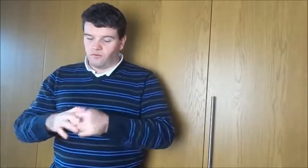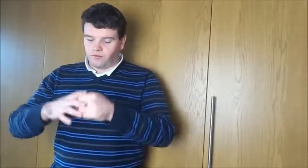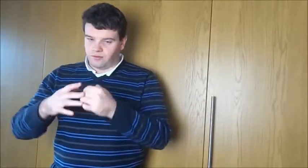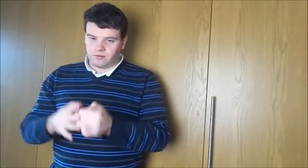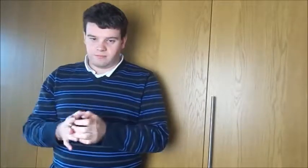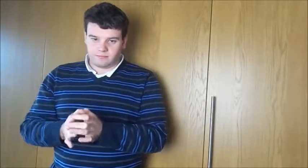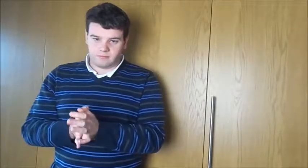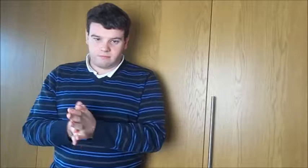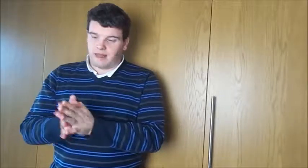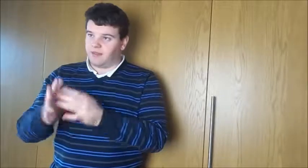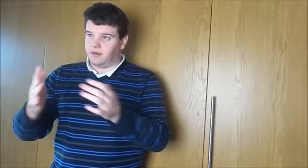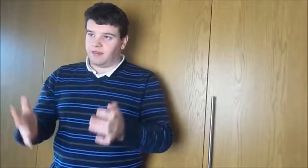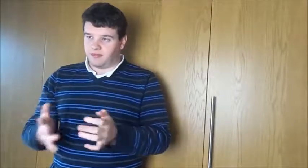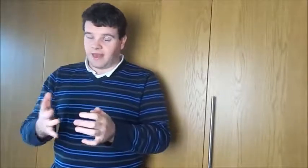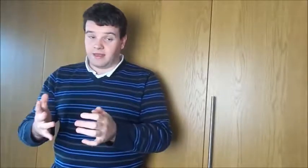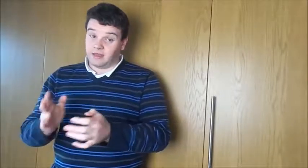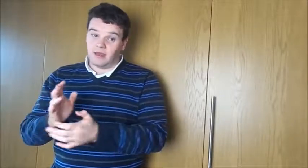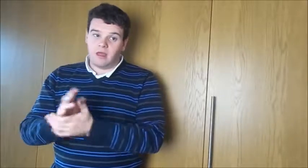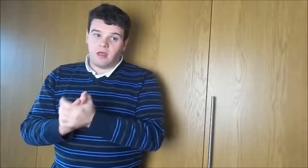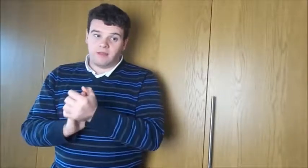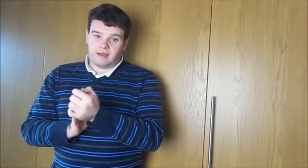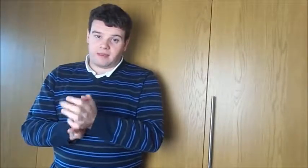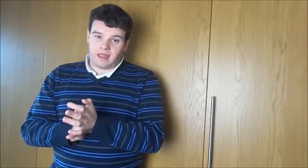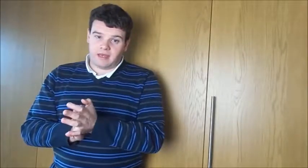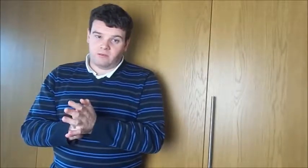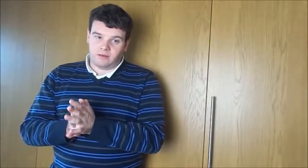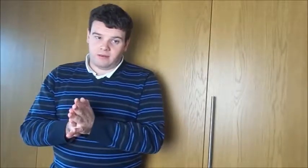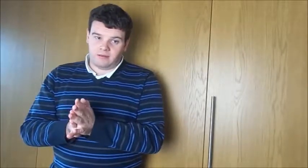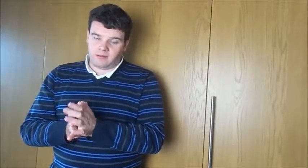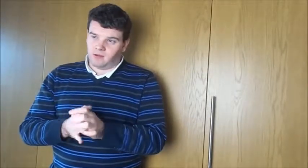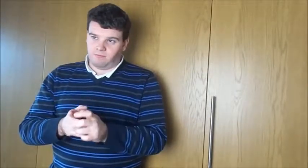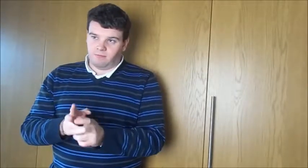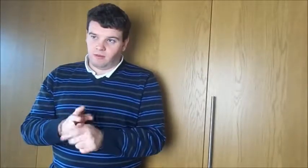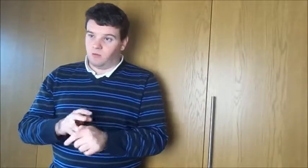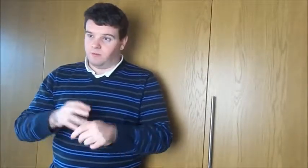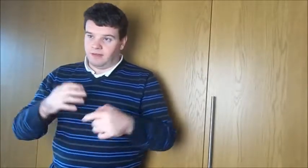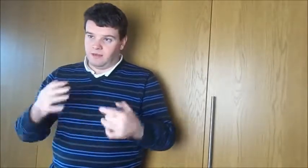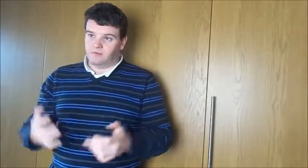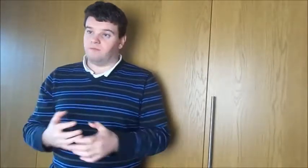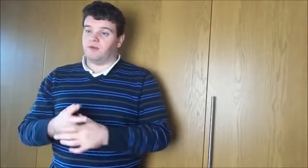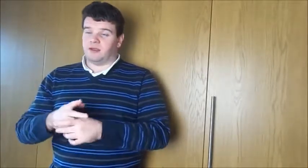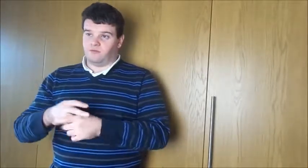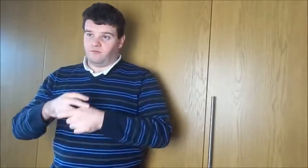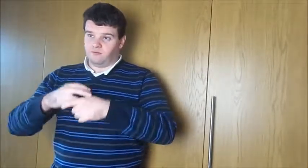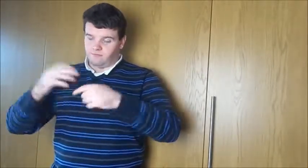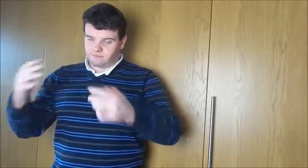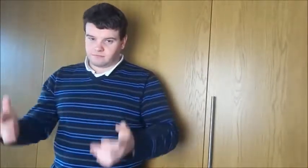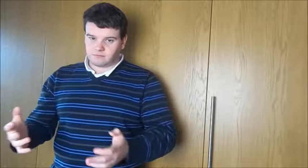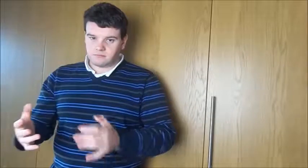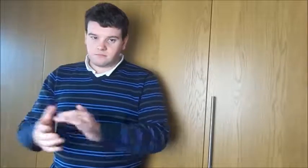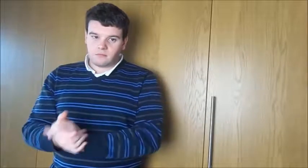rules back then stated that anyone that who would be in the British